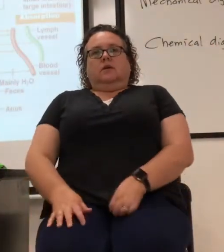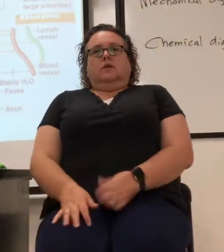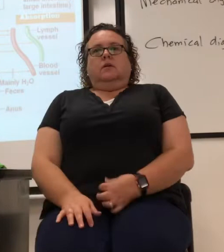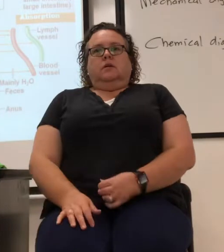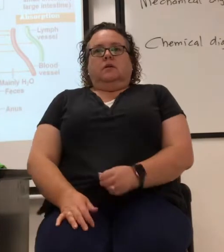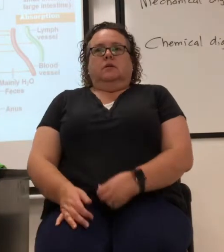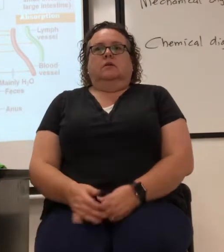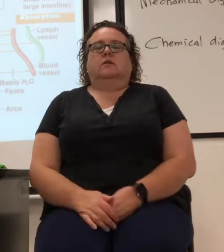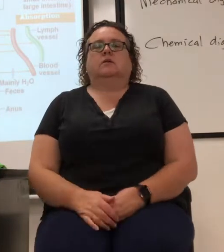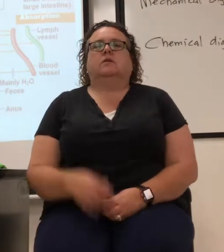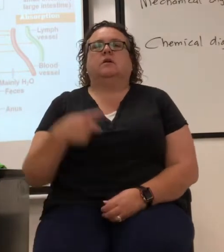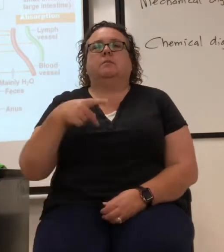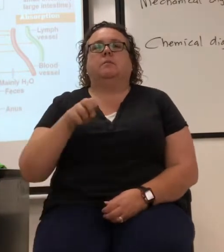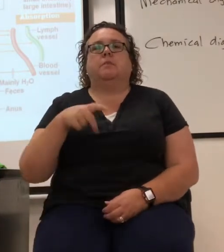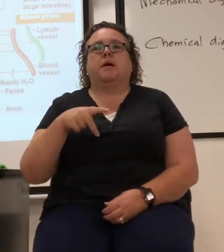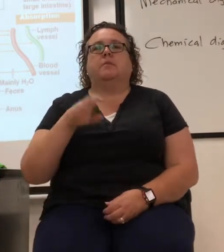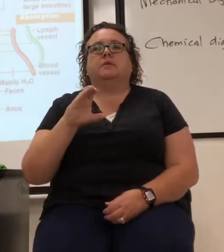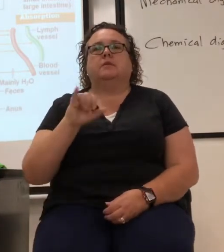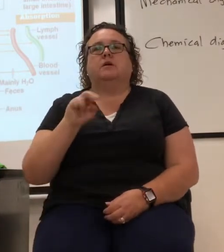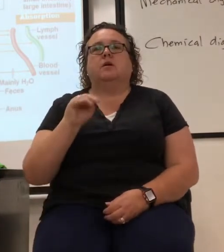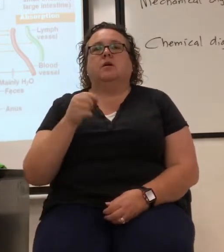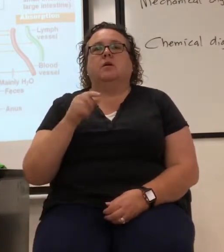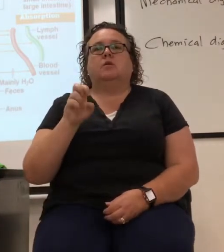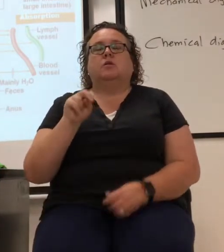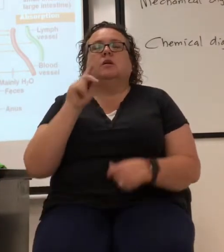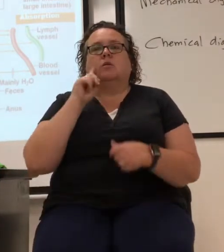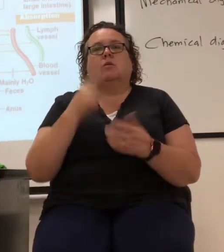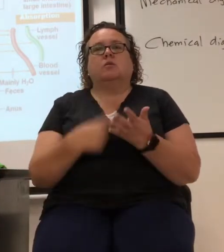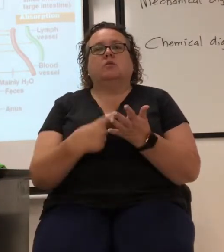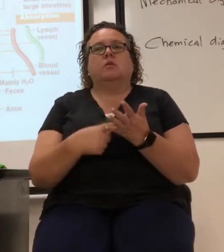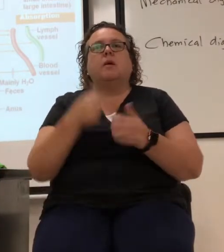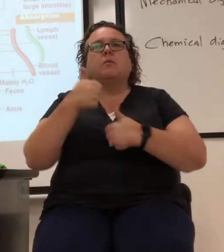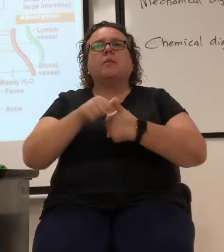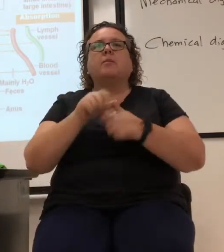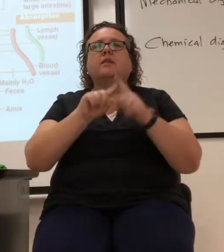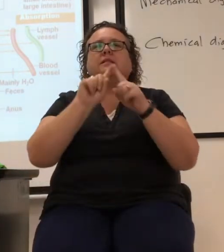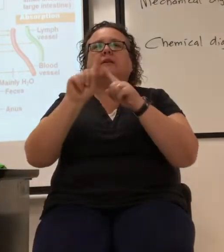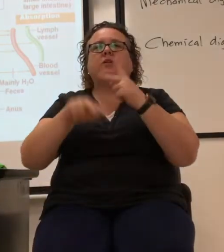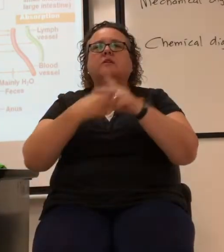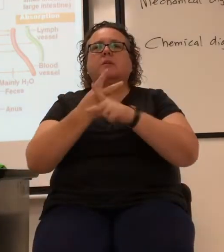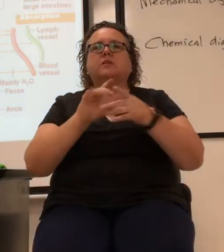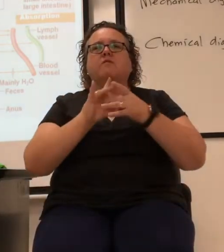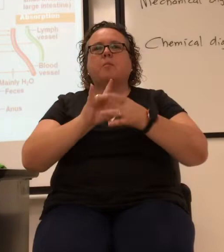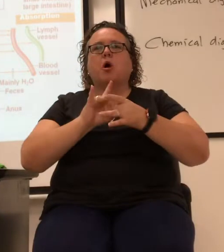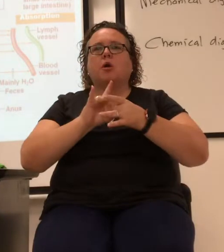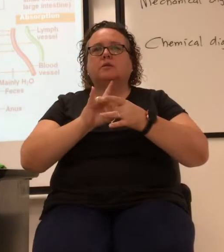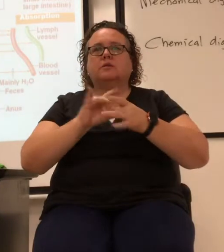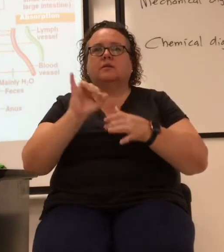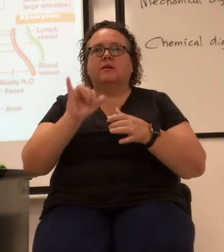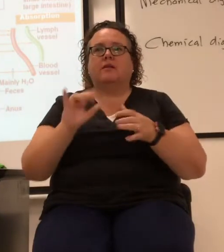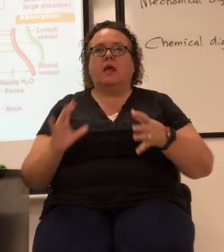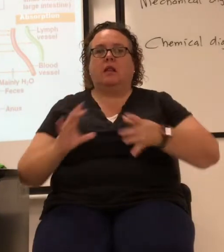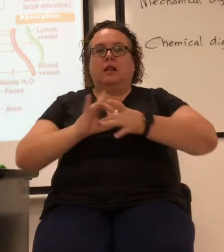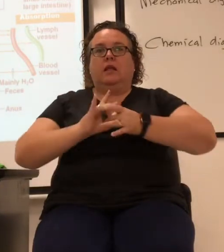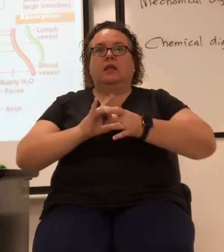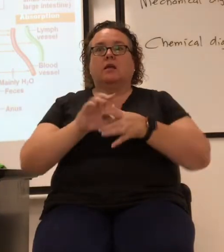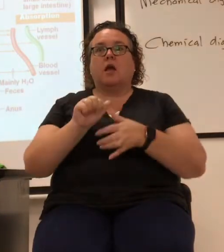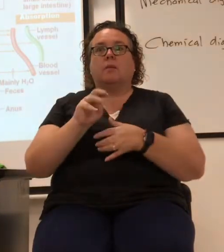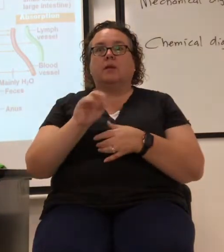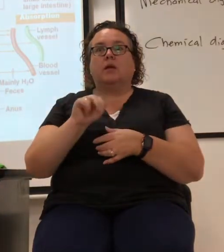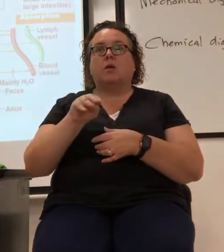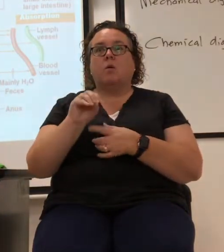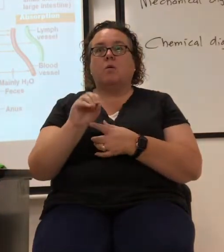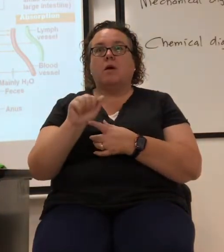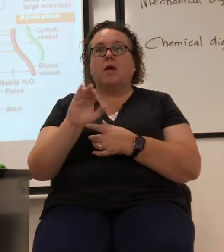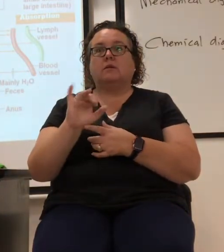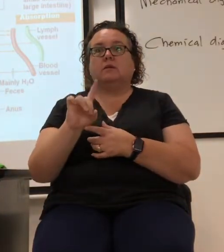Pepsinogen, I'll talk about it. Remember the type of bonds that link amino acids together in